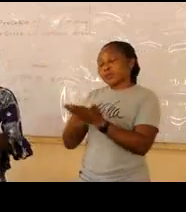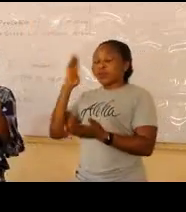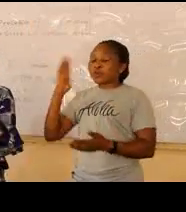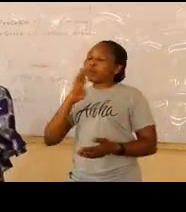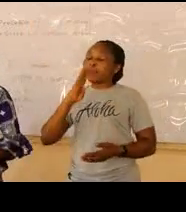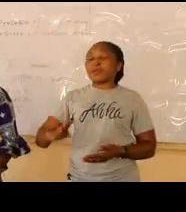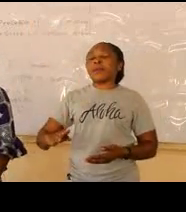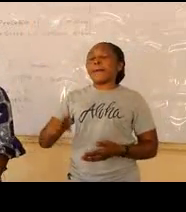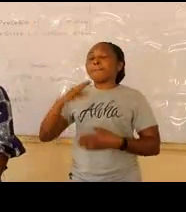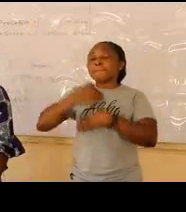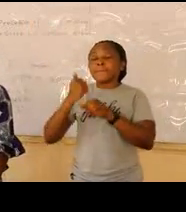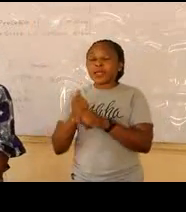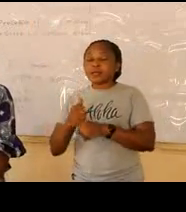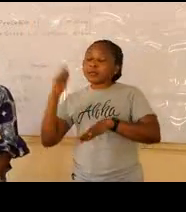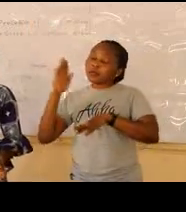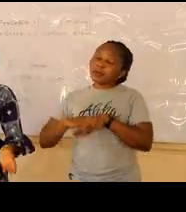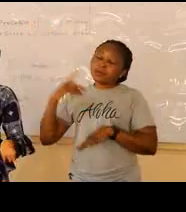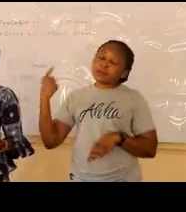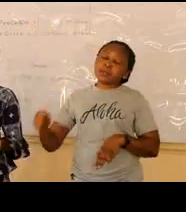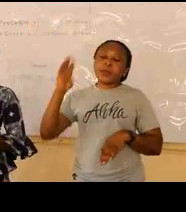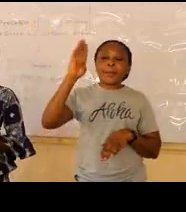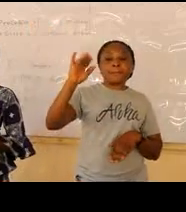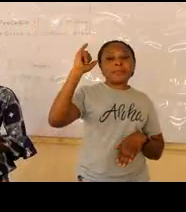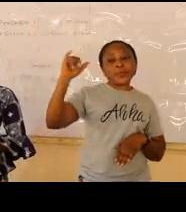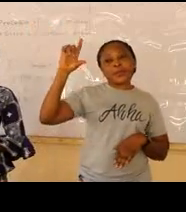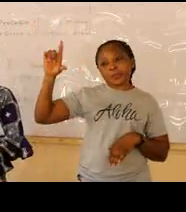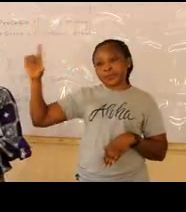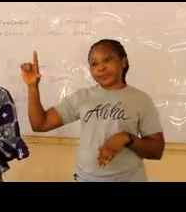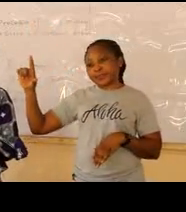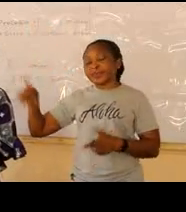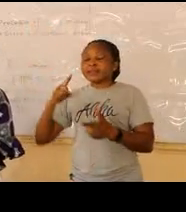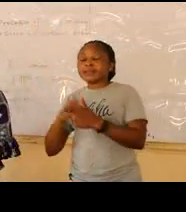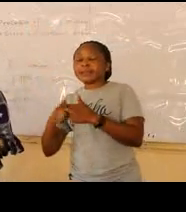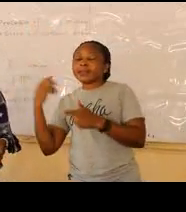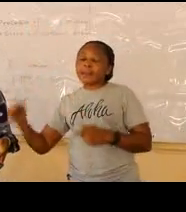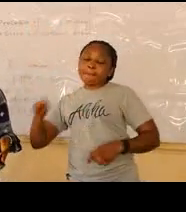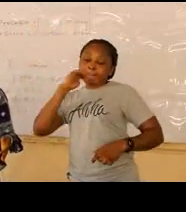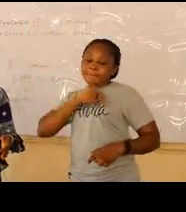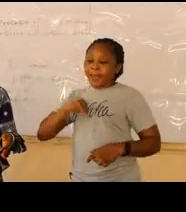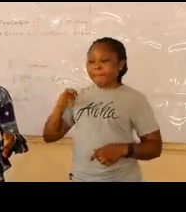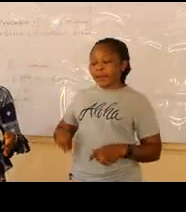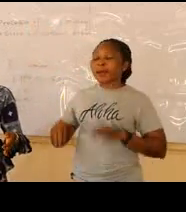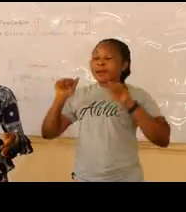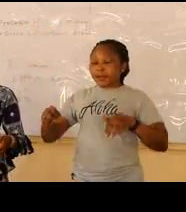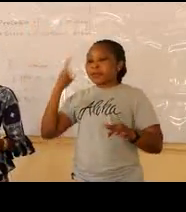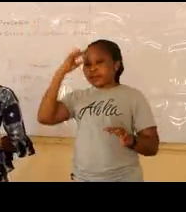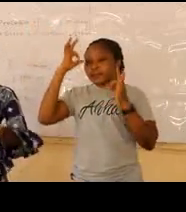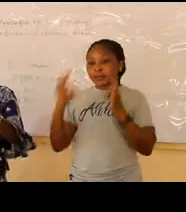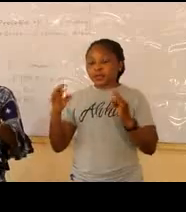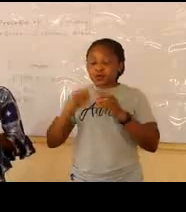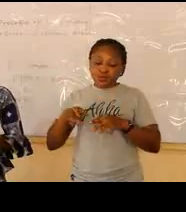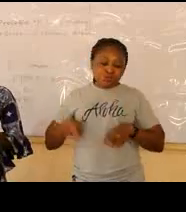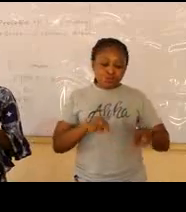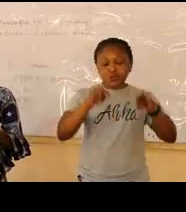of what? The bill. Then a member can decide to do what? A member can decide to